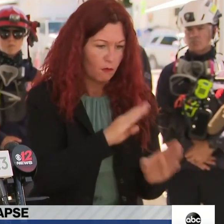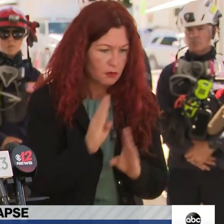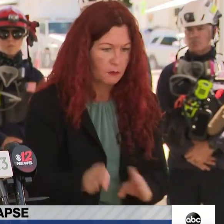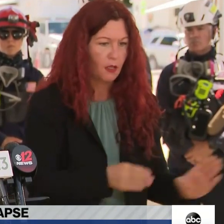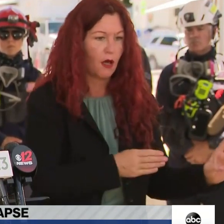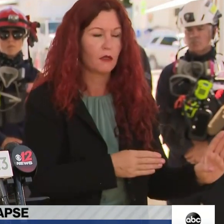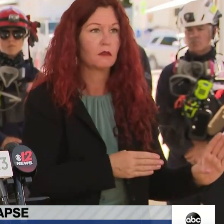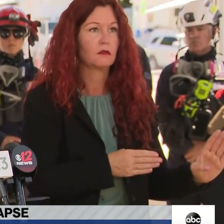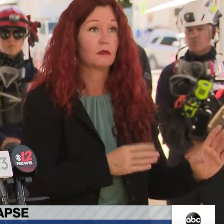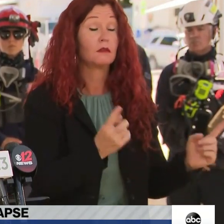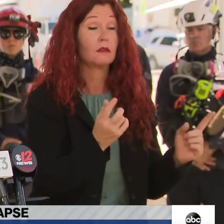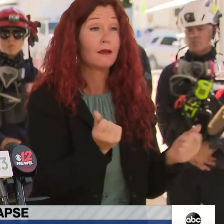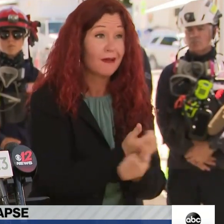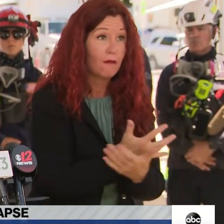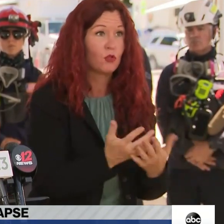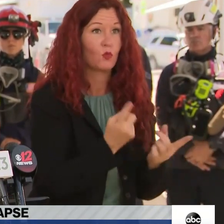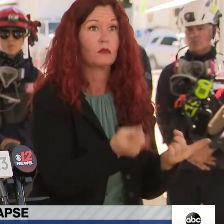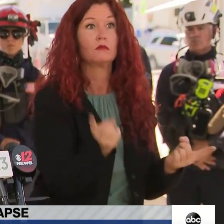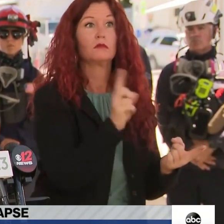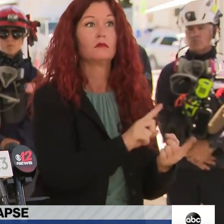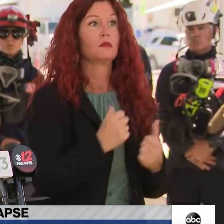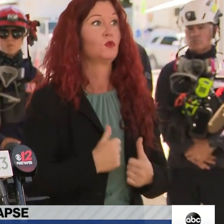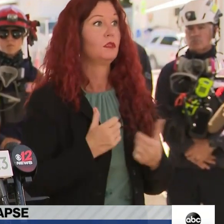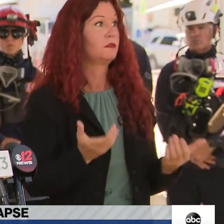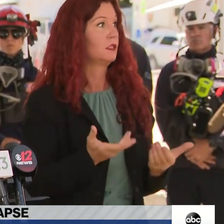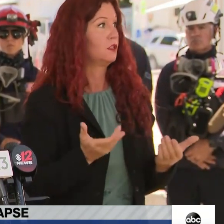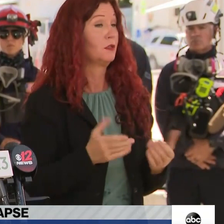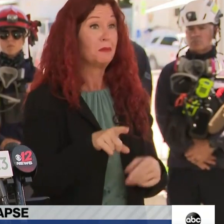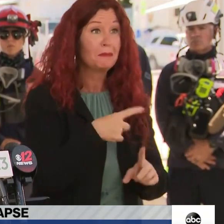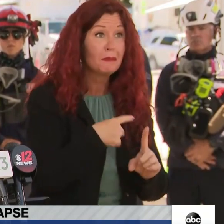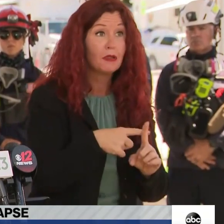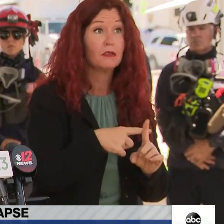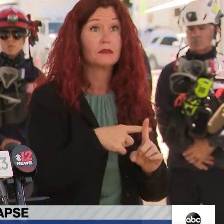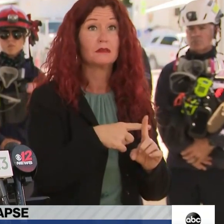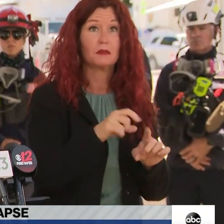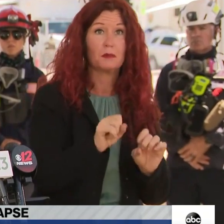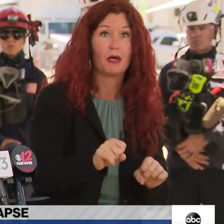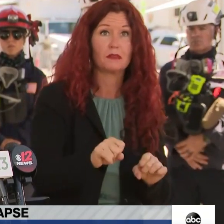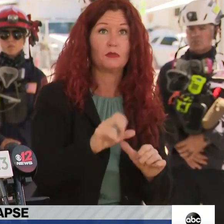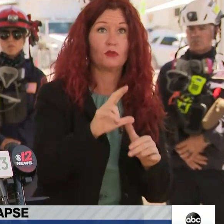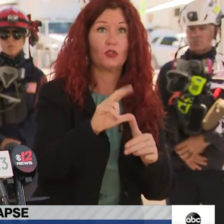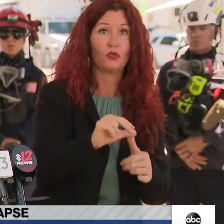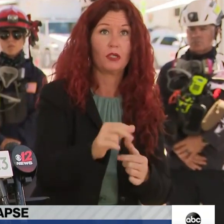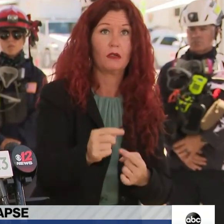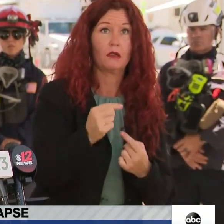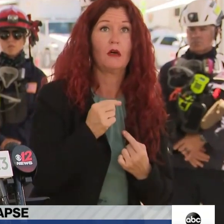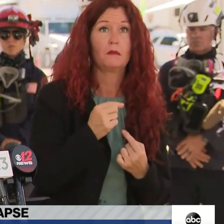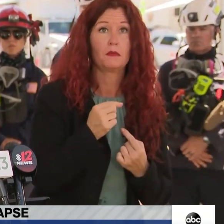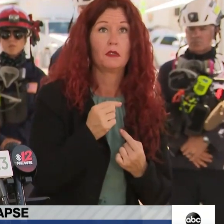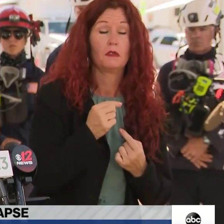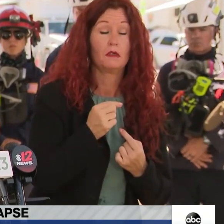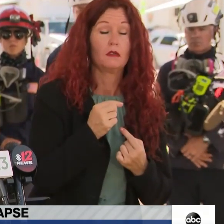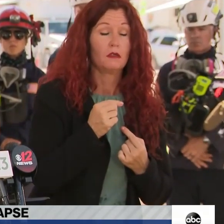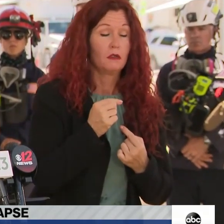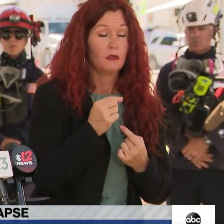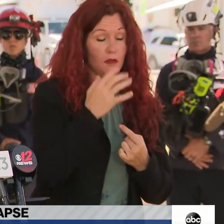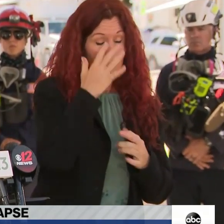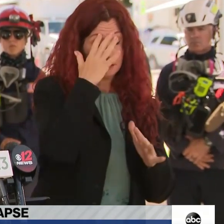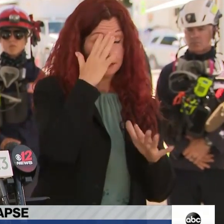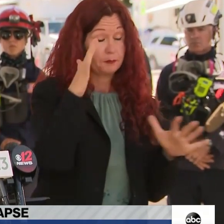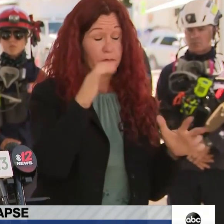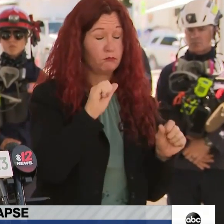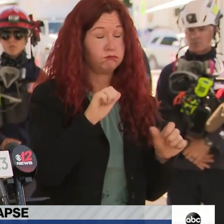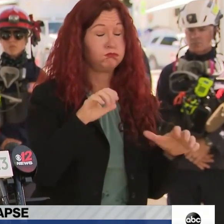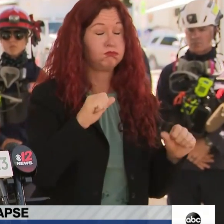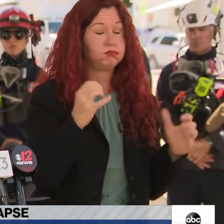and everyone in the community, is also now getting ready for a possible storm. Please continue to pray for the families,